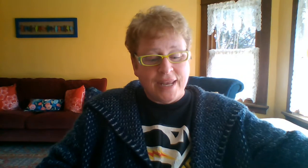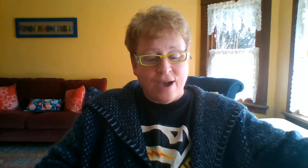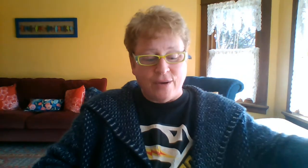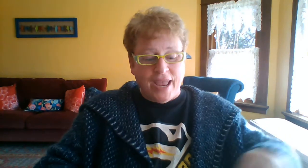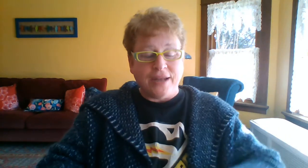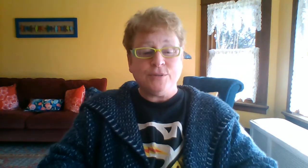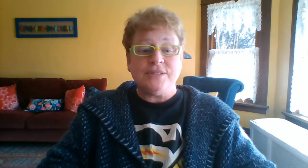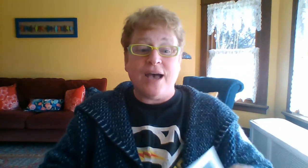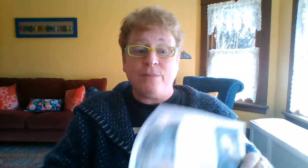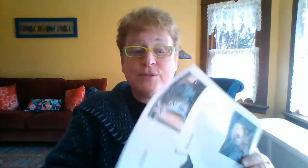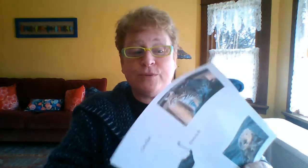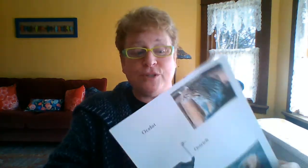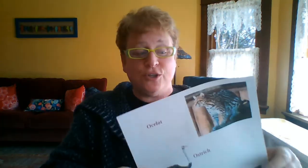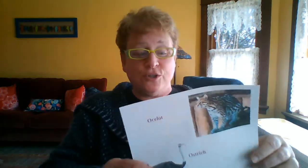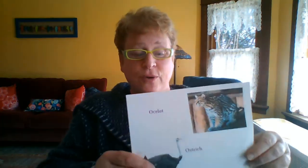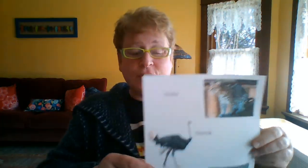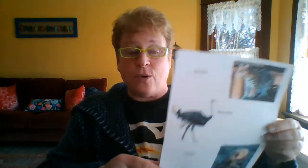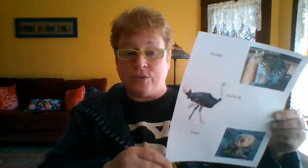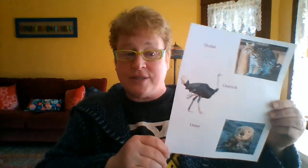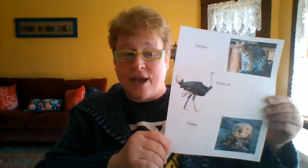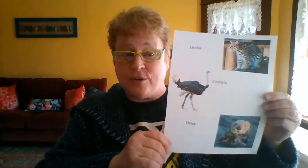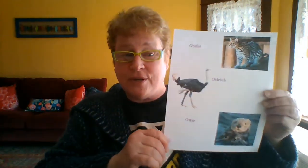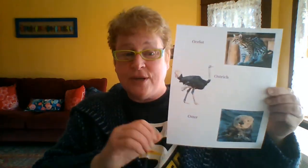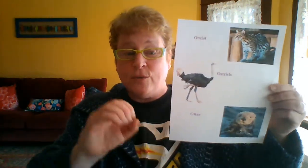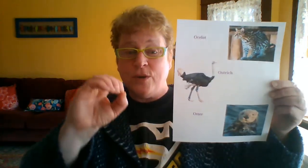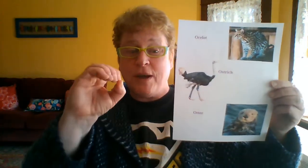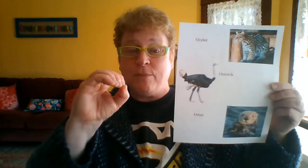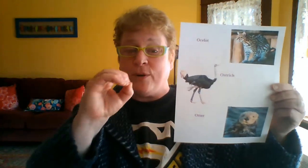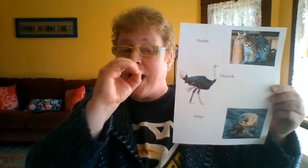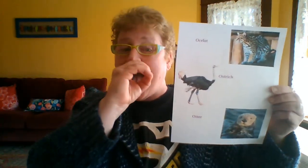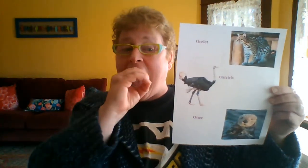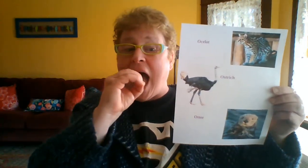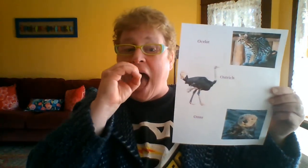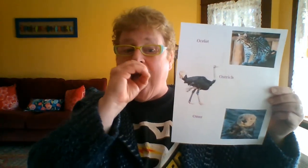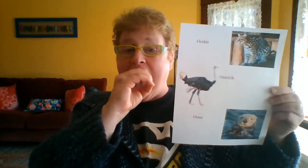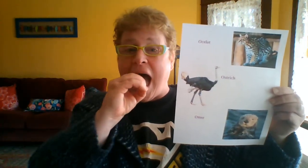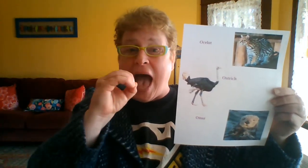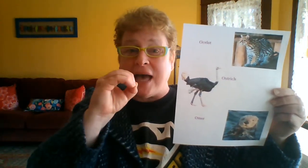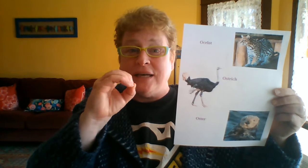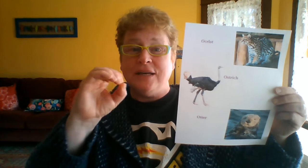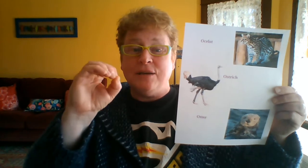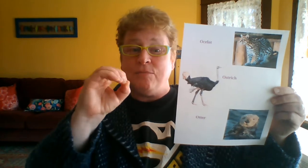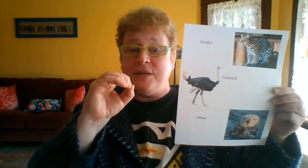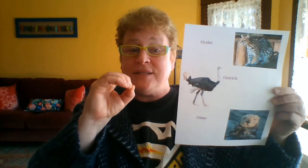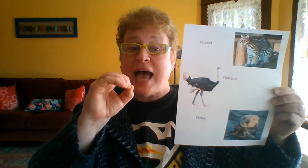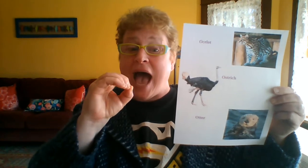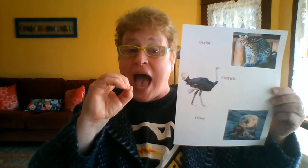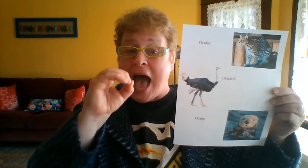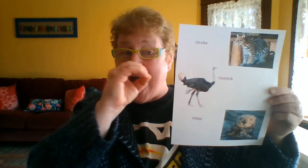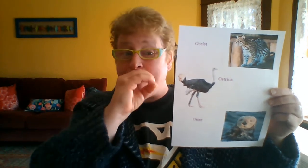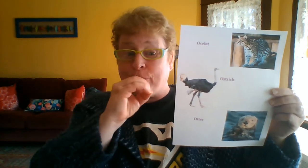Now, animals to help us with the short O sound. Remember, ah, Miss